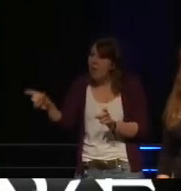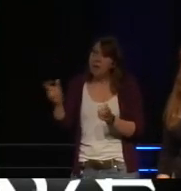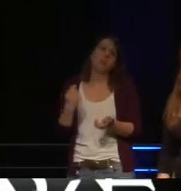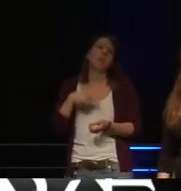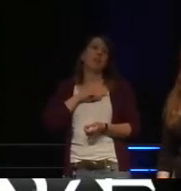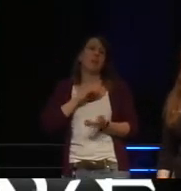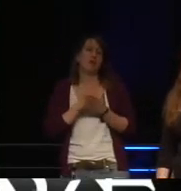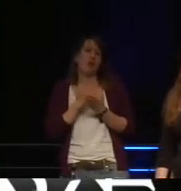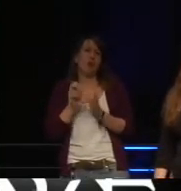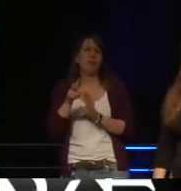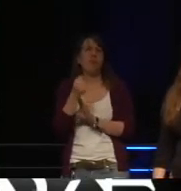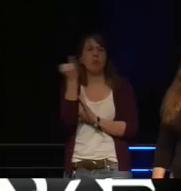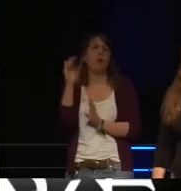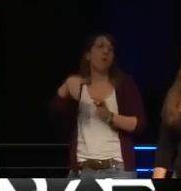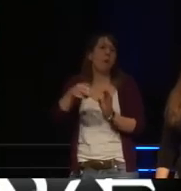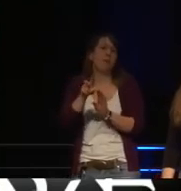years.